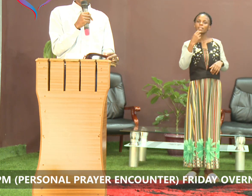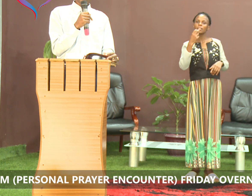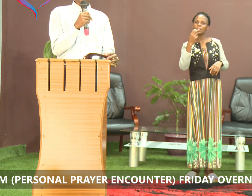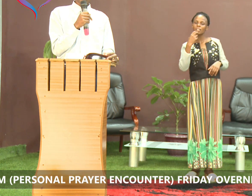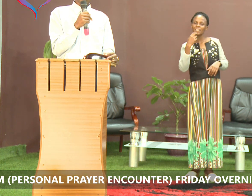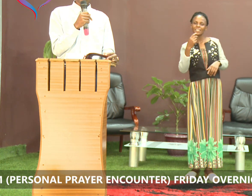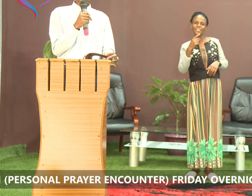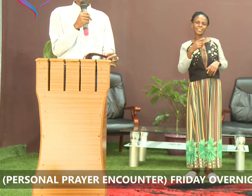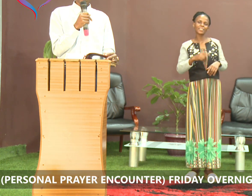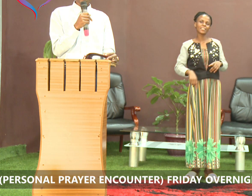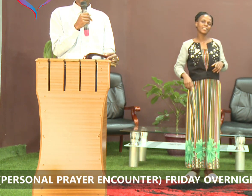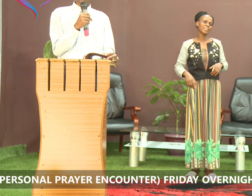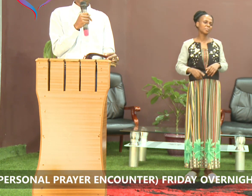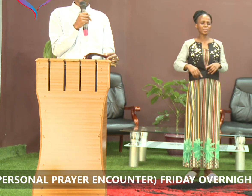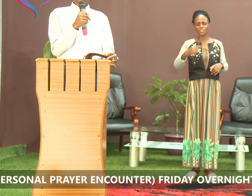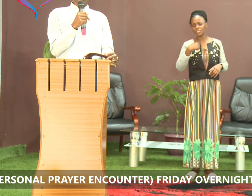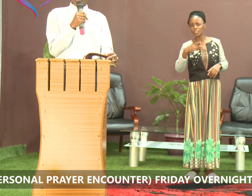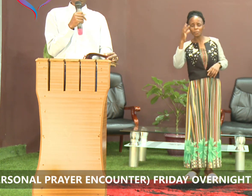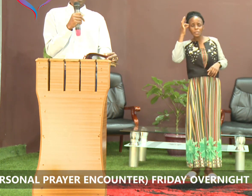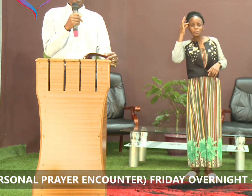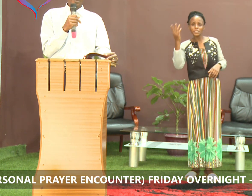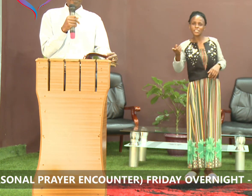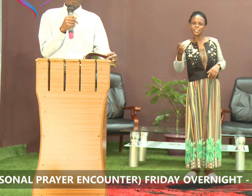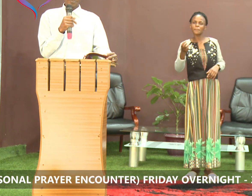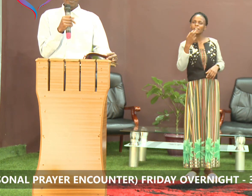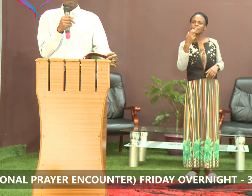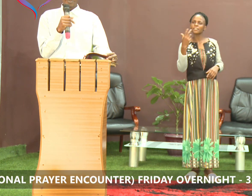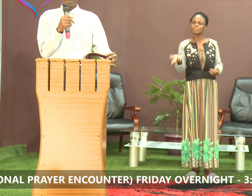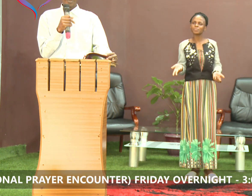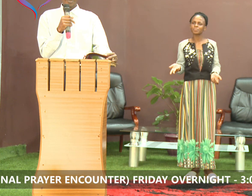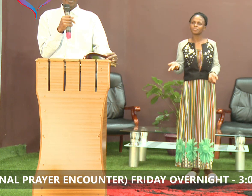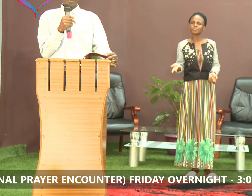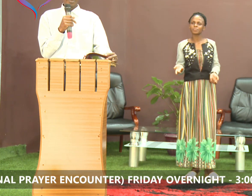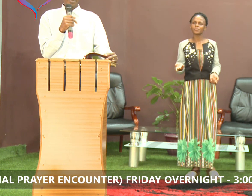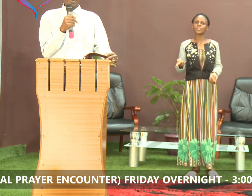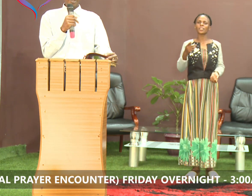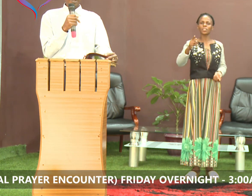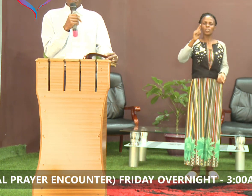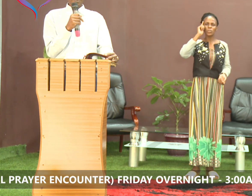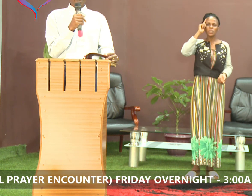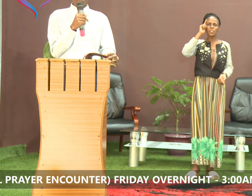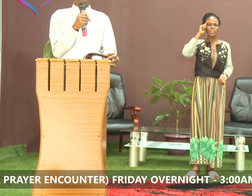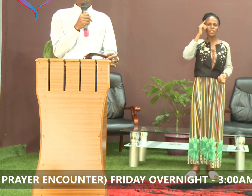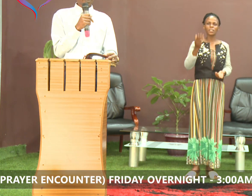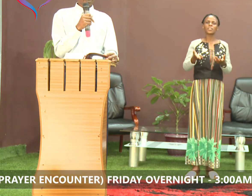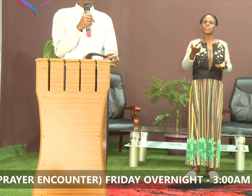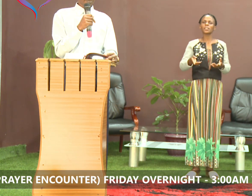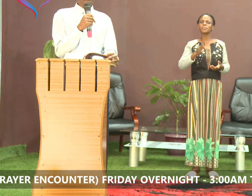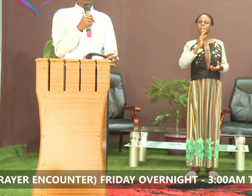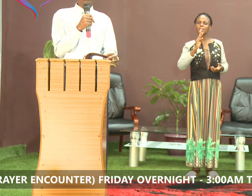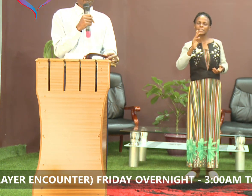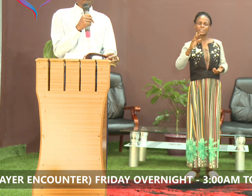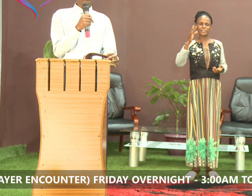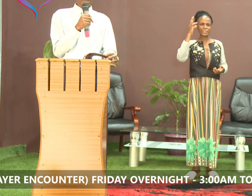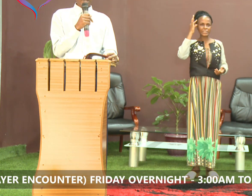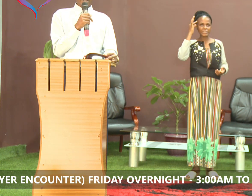mulwadde obulwaluzujja gunuma naye nga musanyufu, obulowooza kati ate mulwadde nnyo alaluse, obujja obulwadde we buli